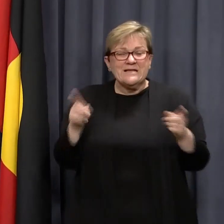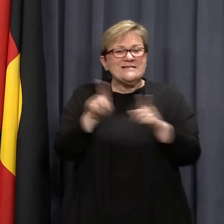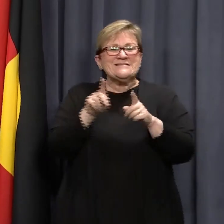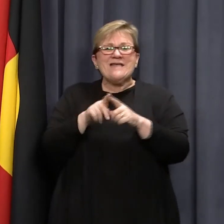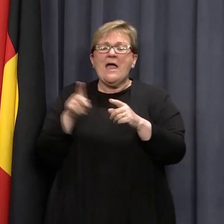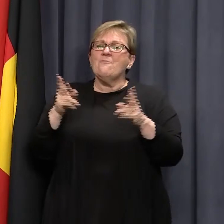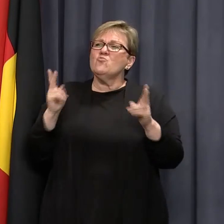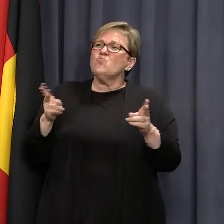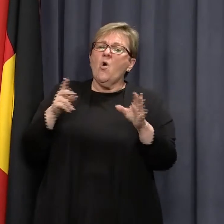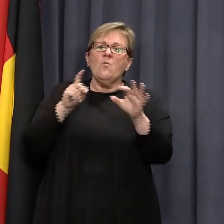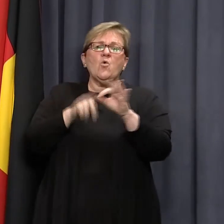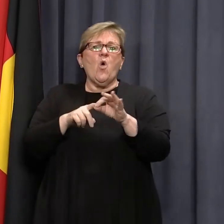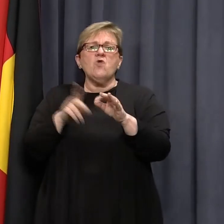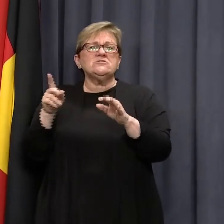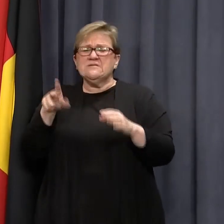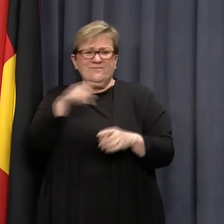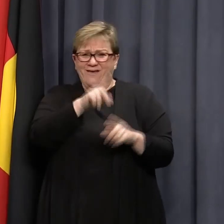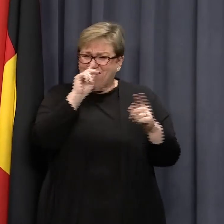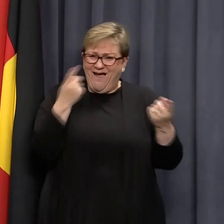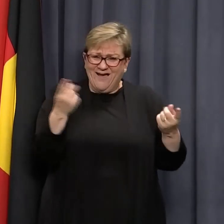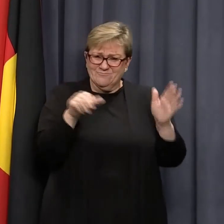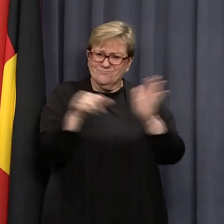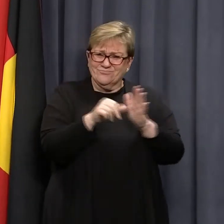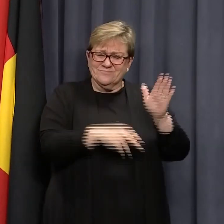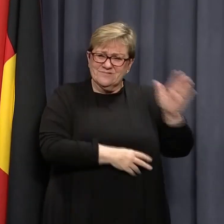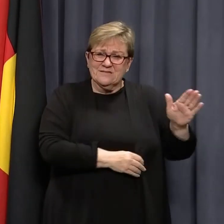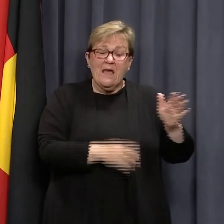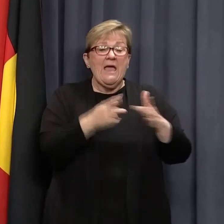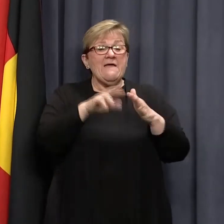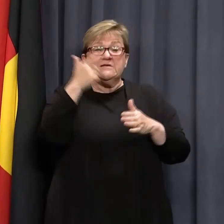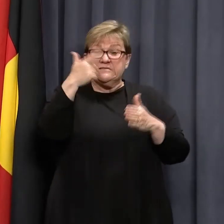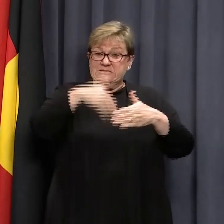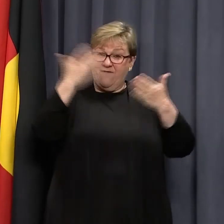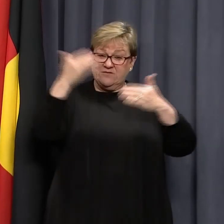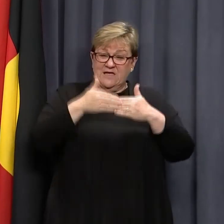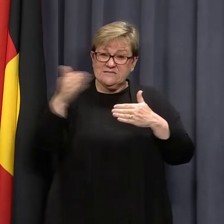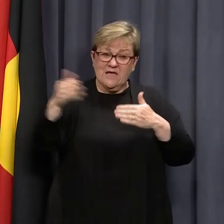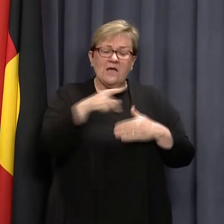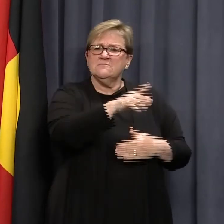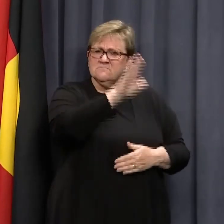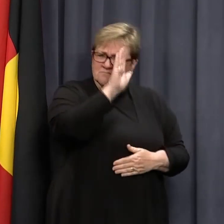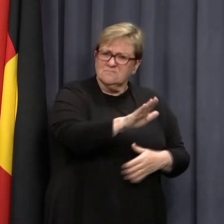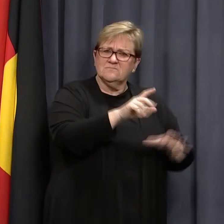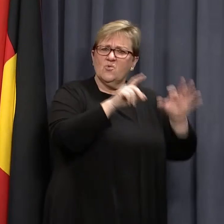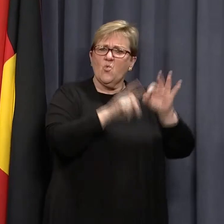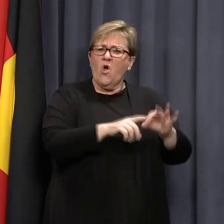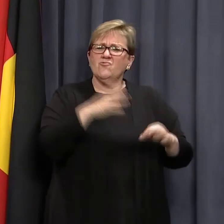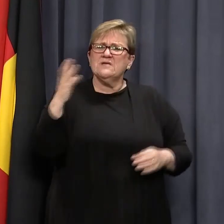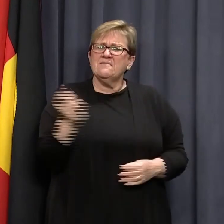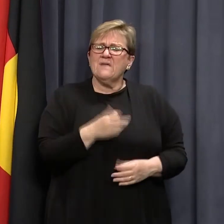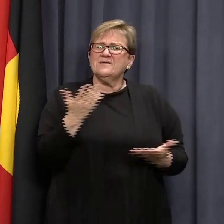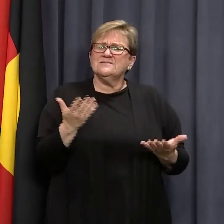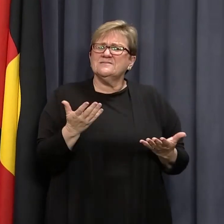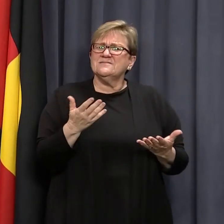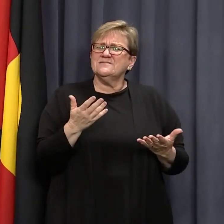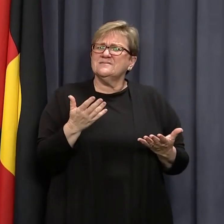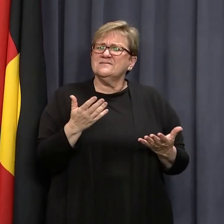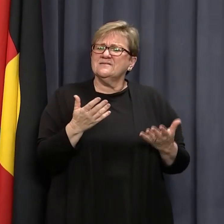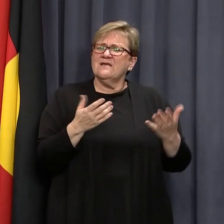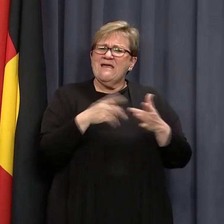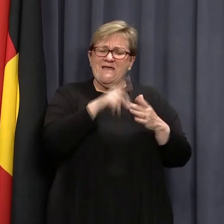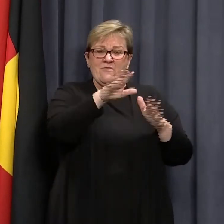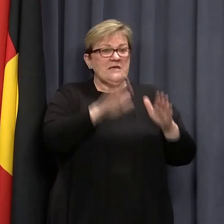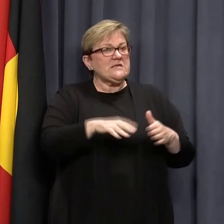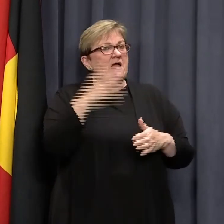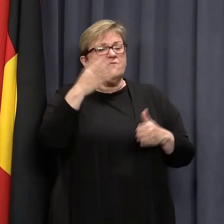in normal quarantine. And if they stay after the 7 days, they will remain in quarantine again. So they would, if they stayed